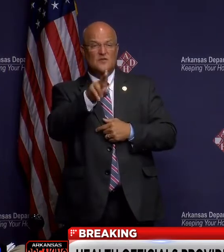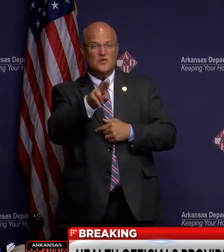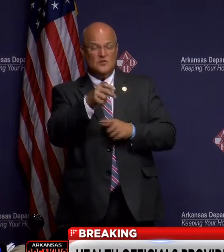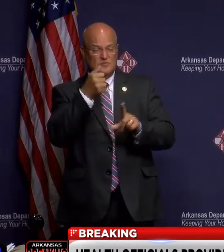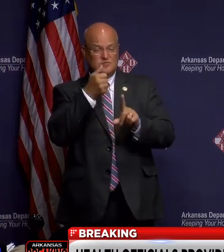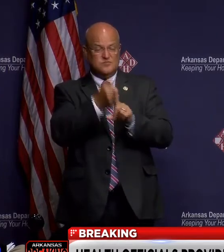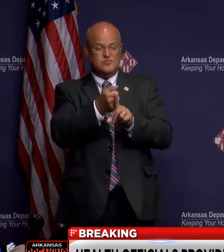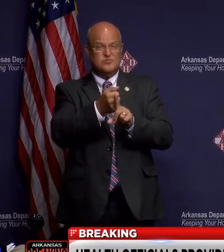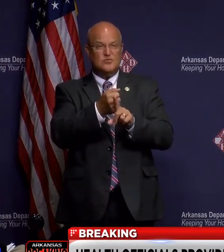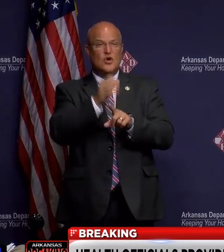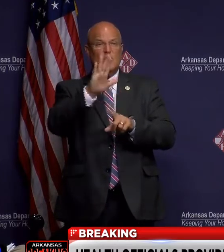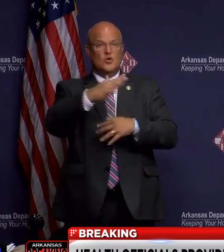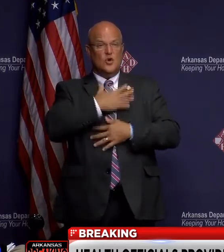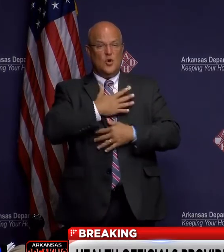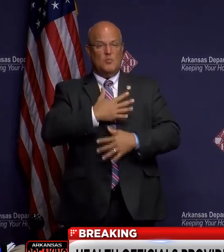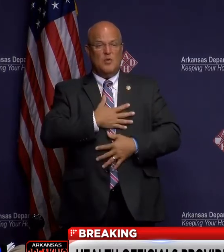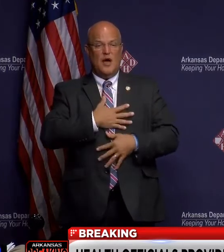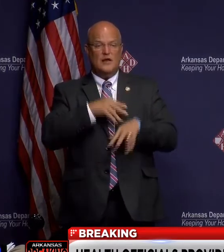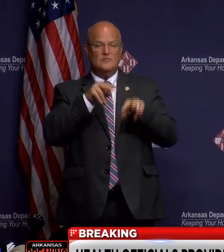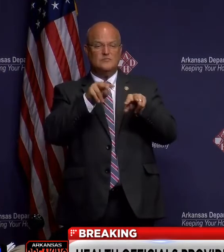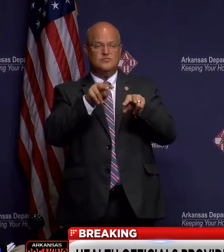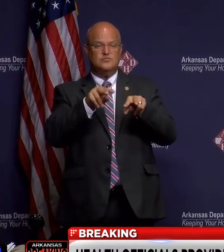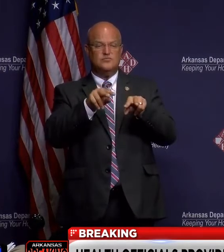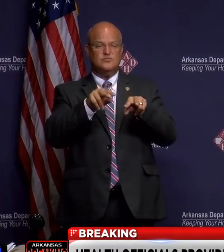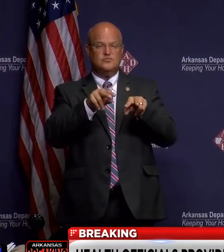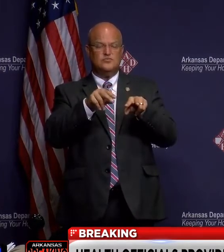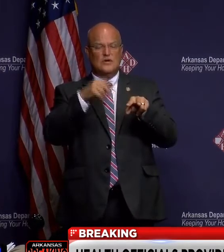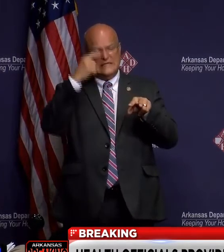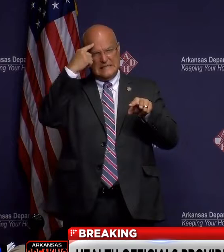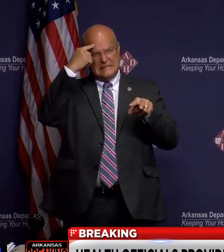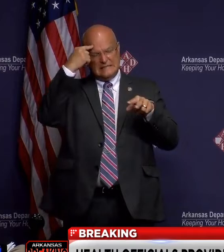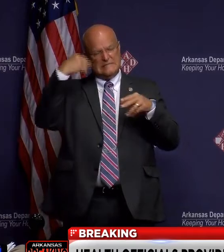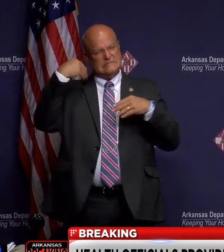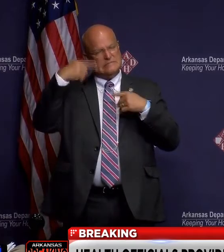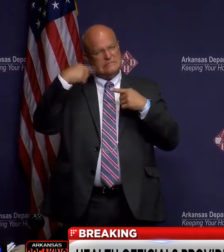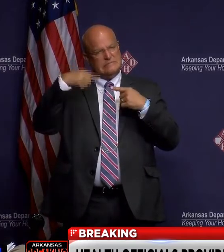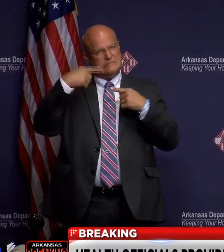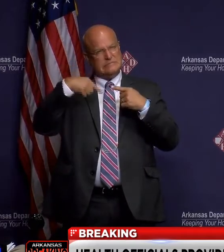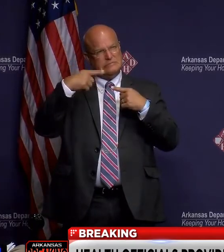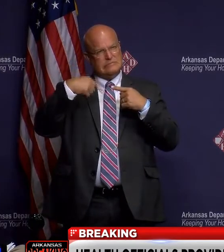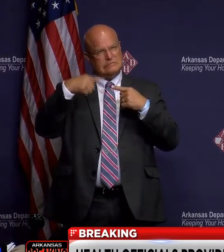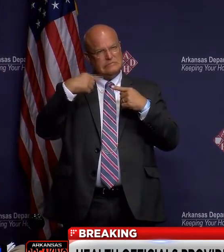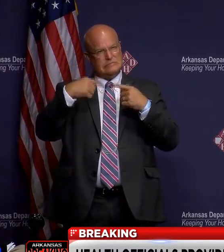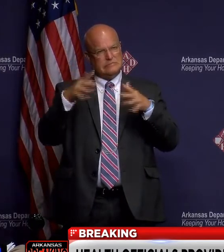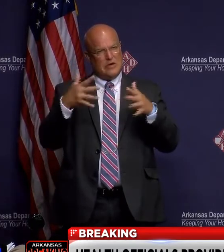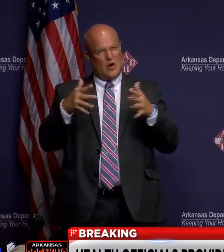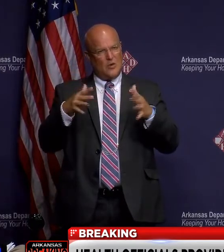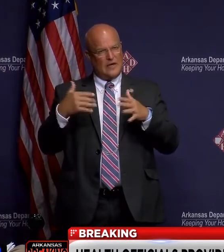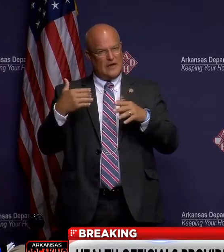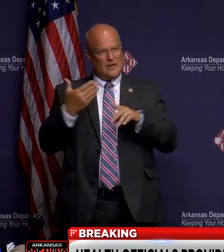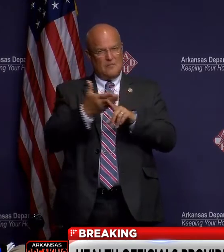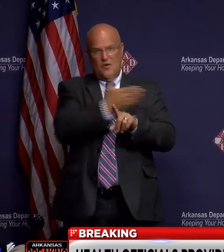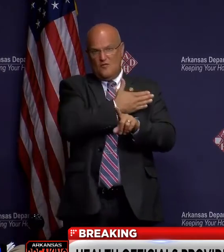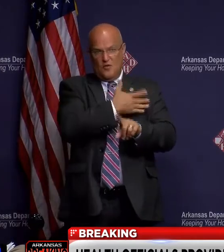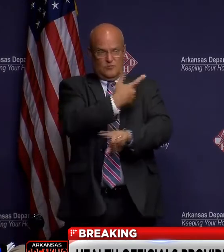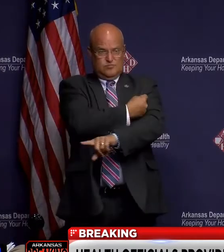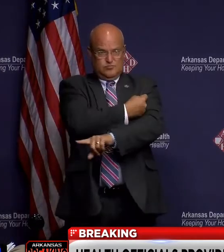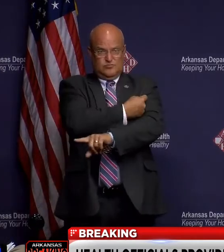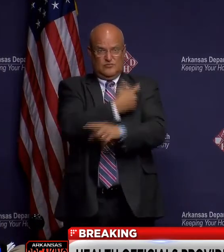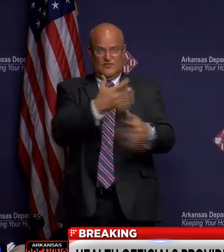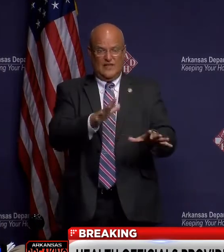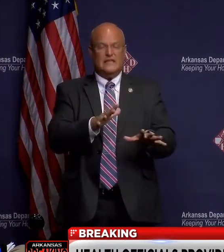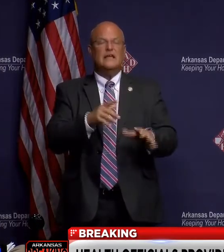virus, your immune system does not have to go through the steps that it has already gone through to learn